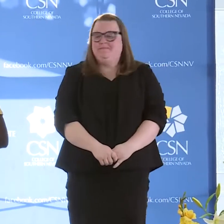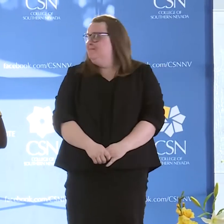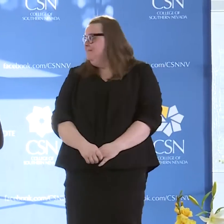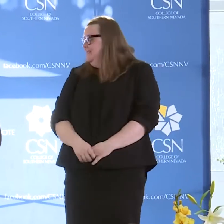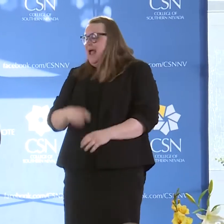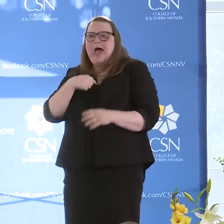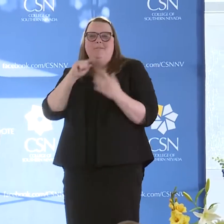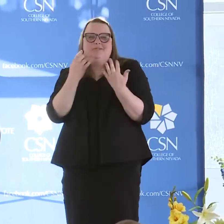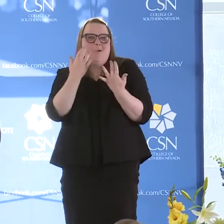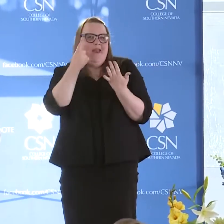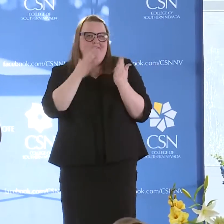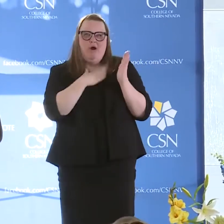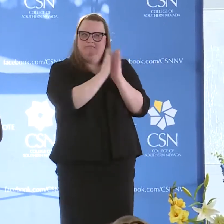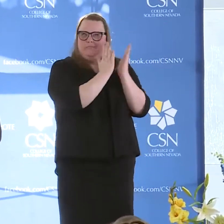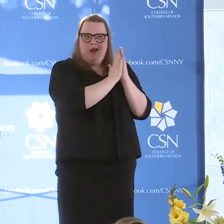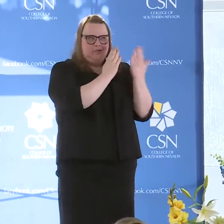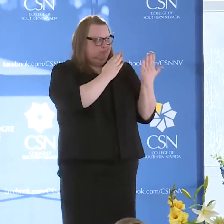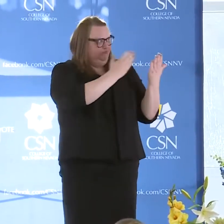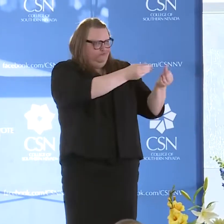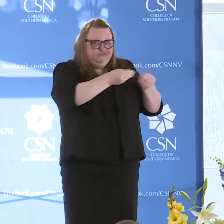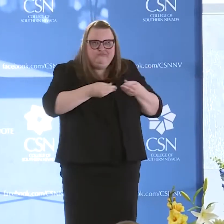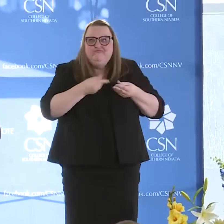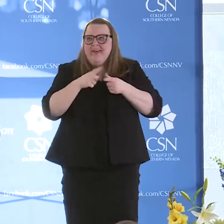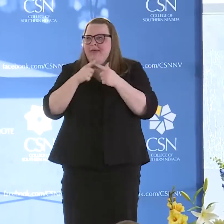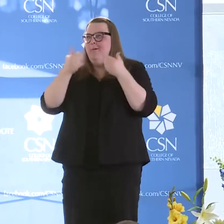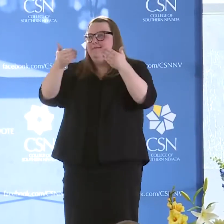I'm just waiting for the binder, and then we will get started.